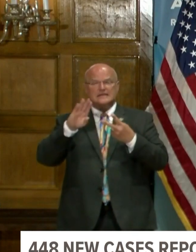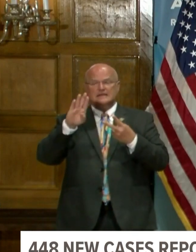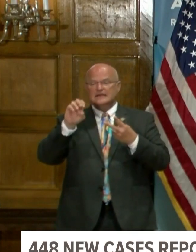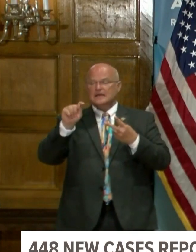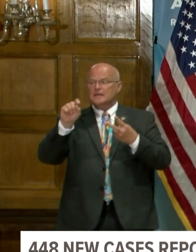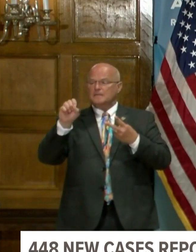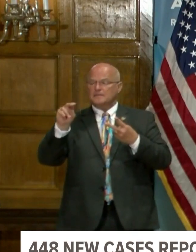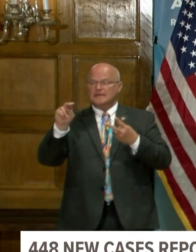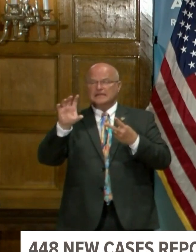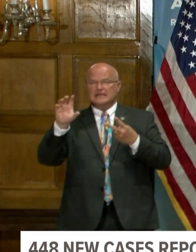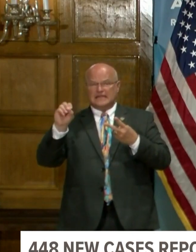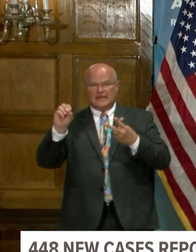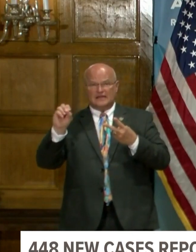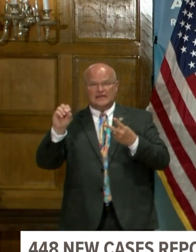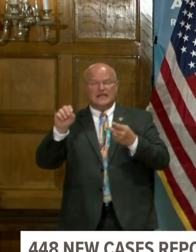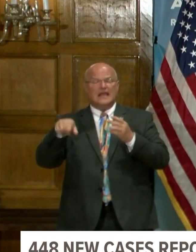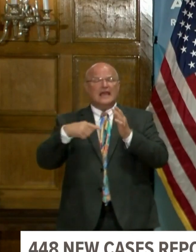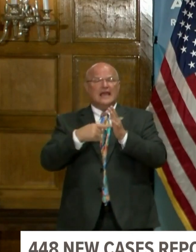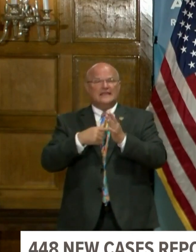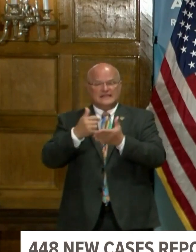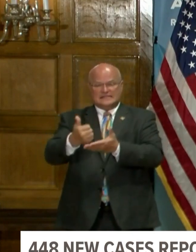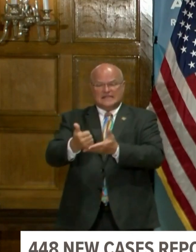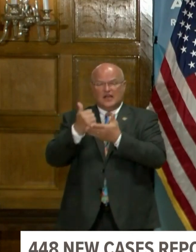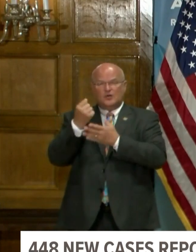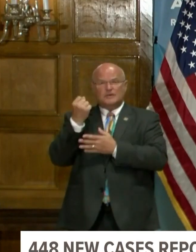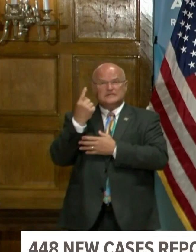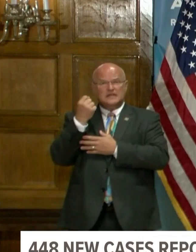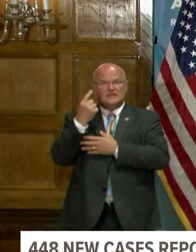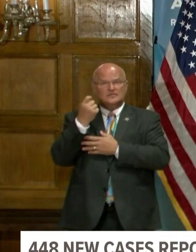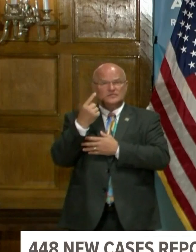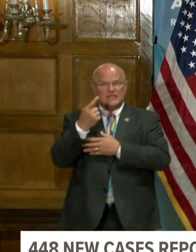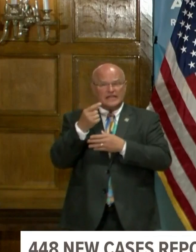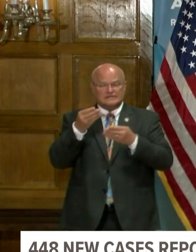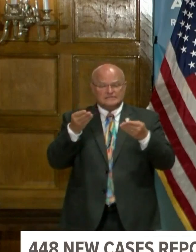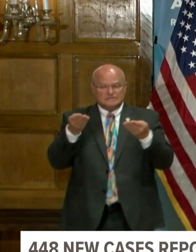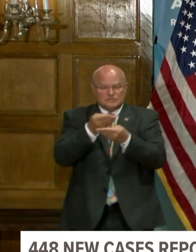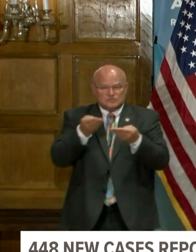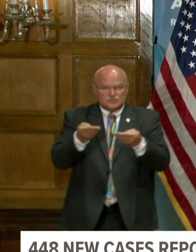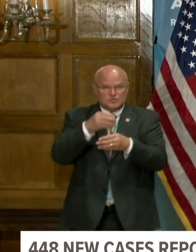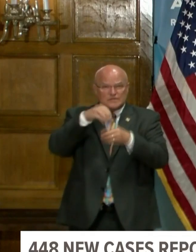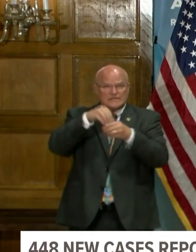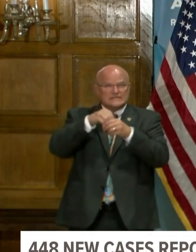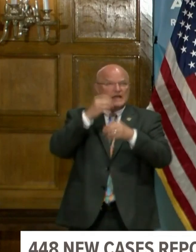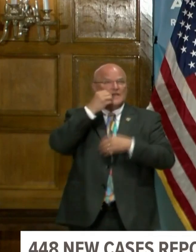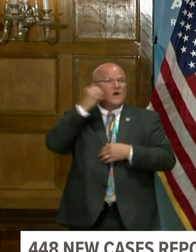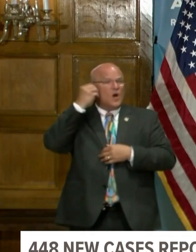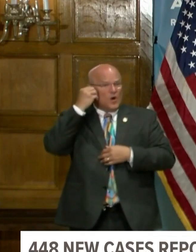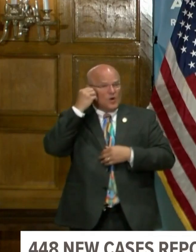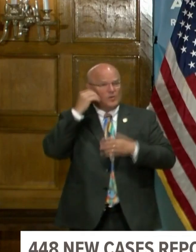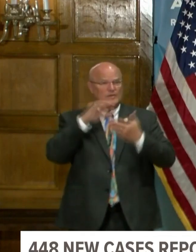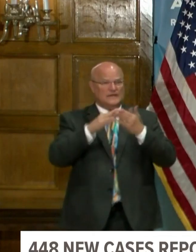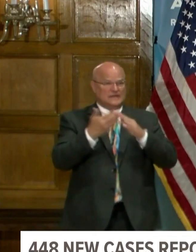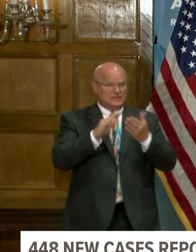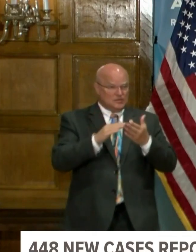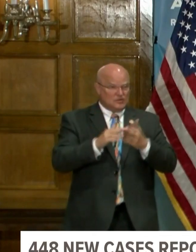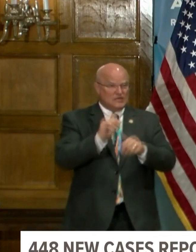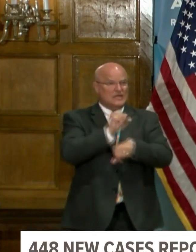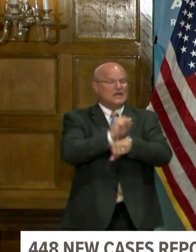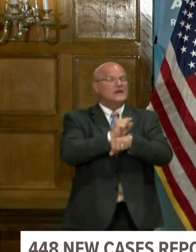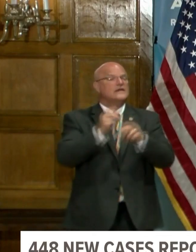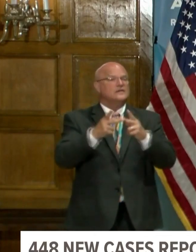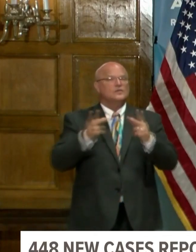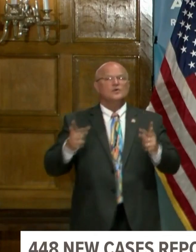understand this interplay between transmission in the home, in the community, and in the